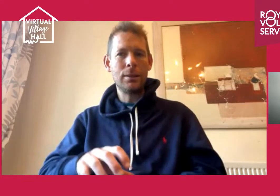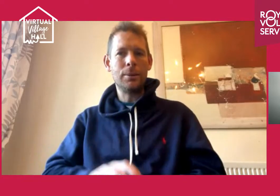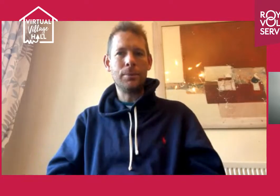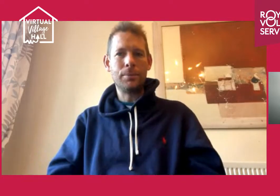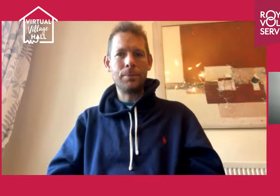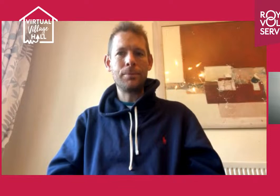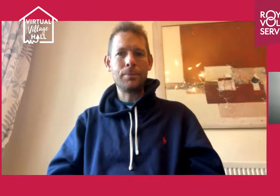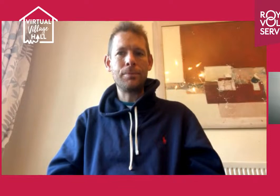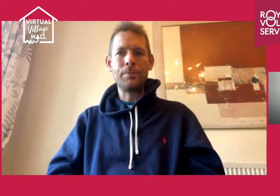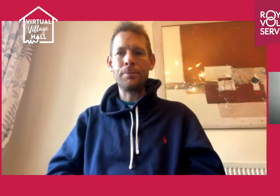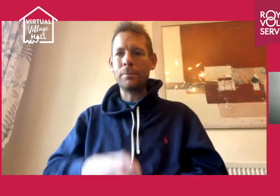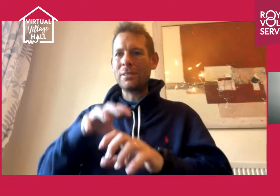animals,